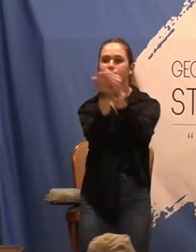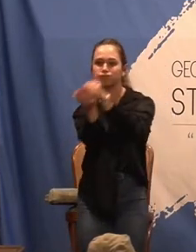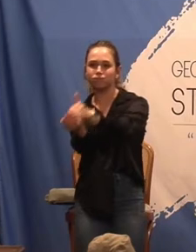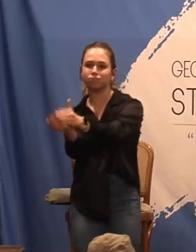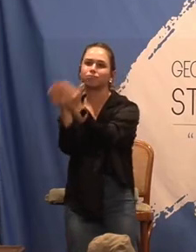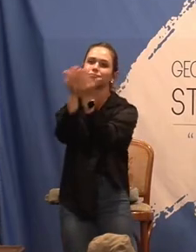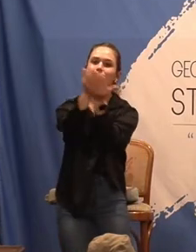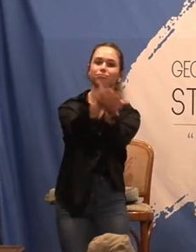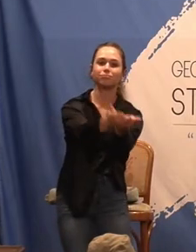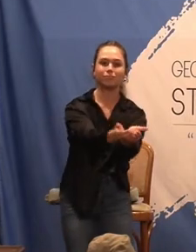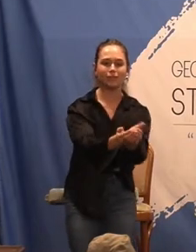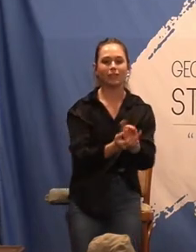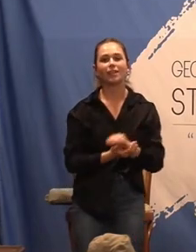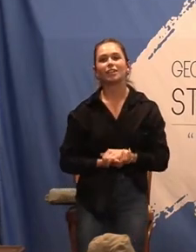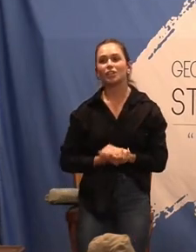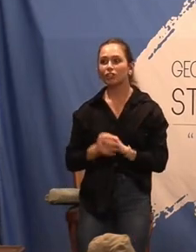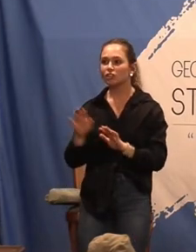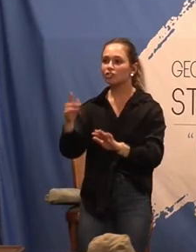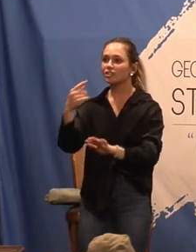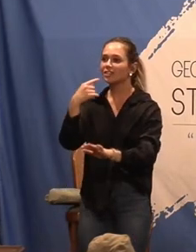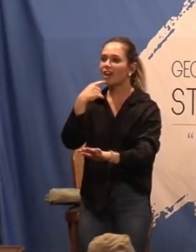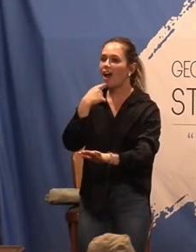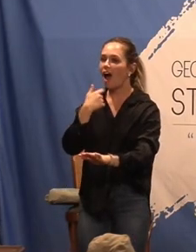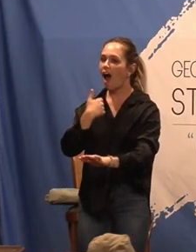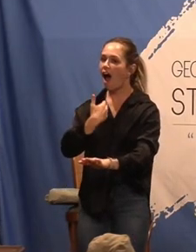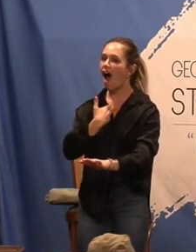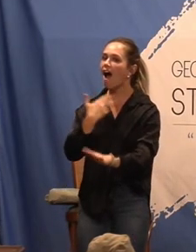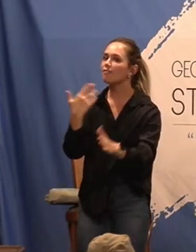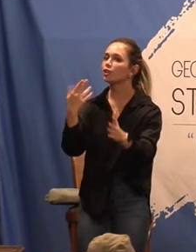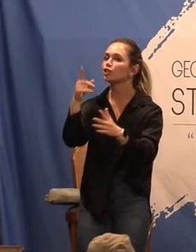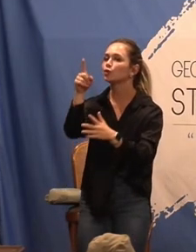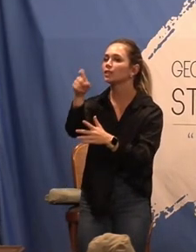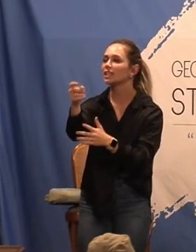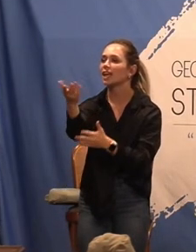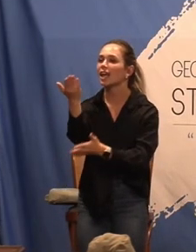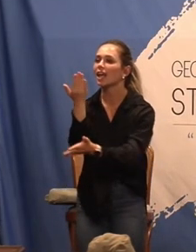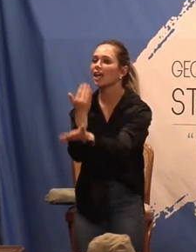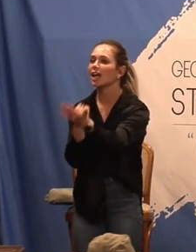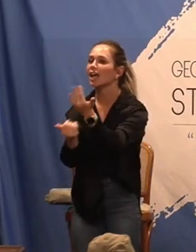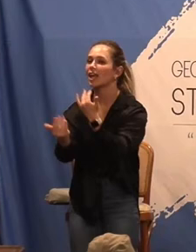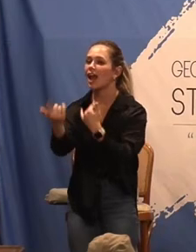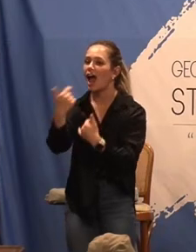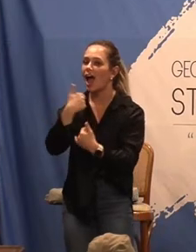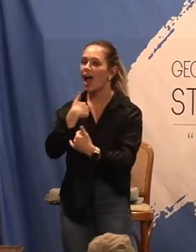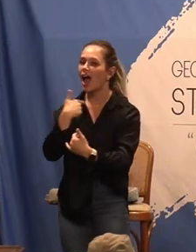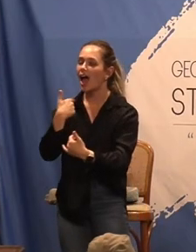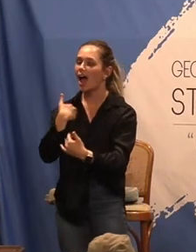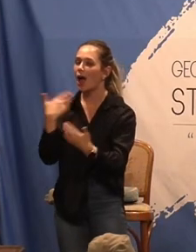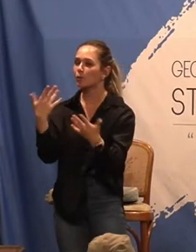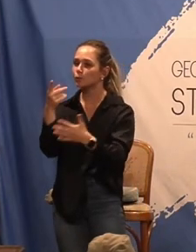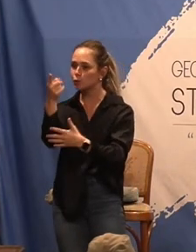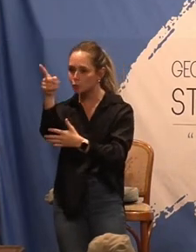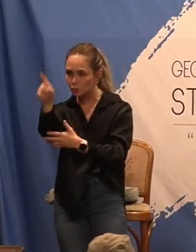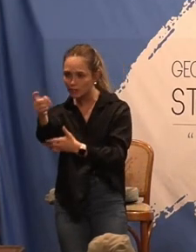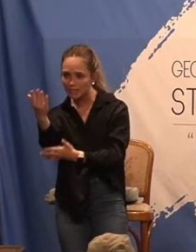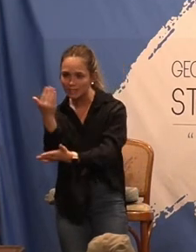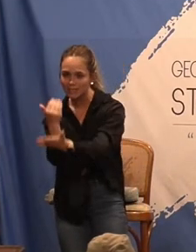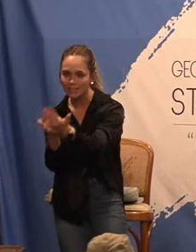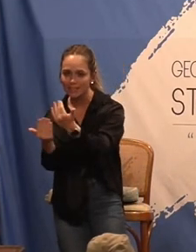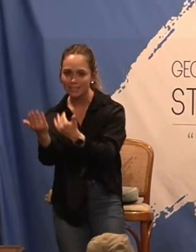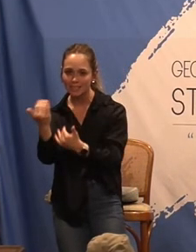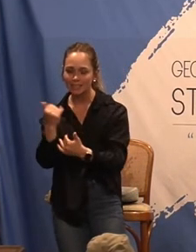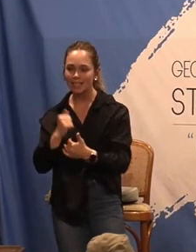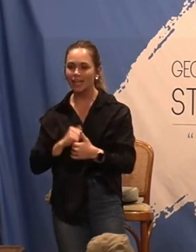at sea. She says, I have what you need. I have what you